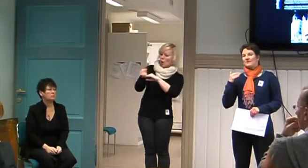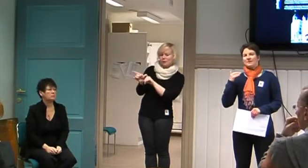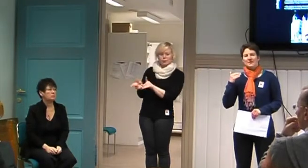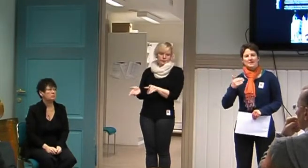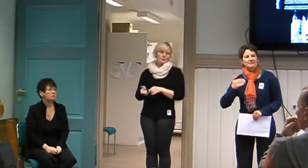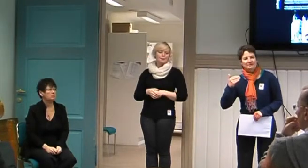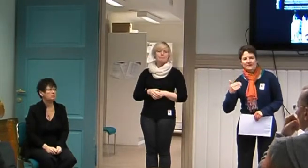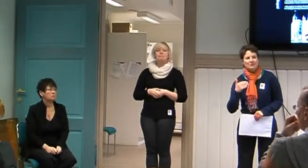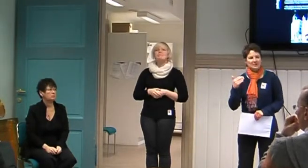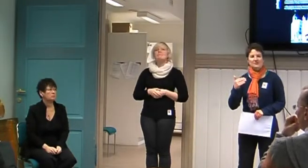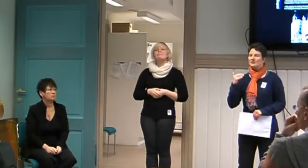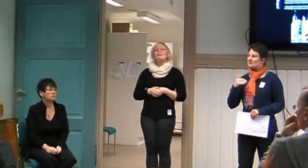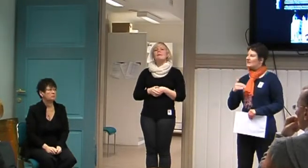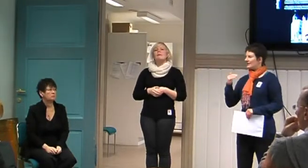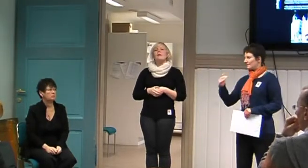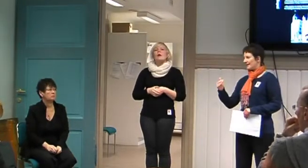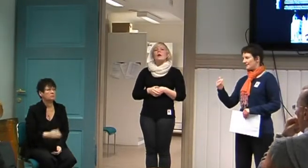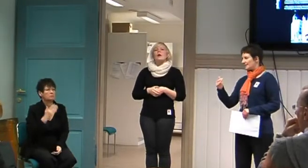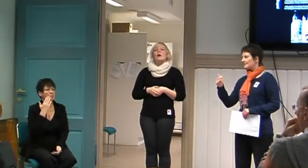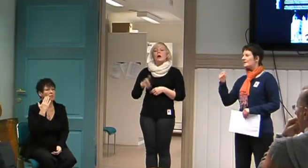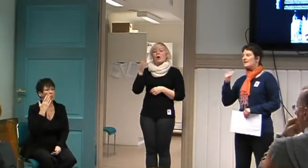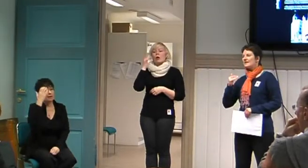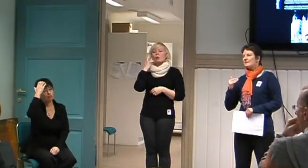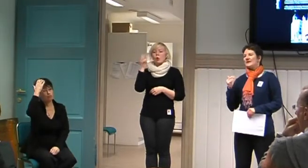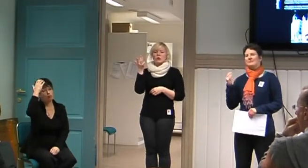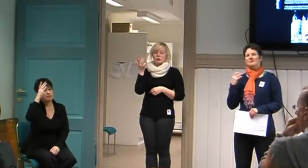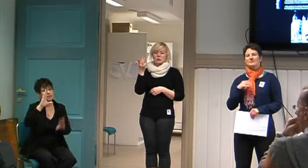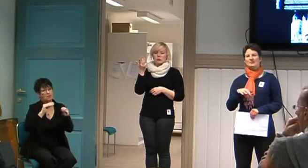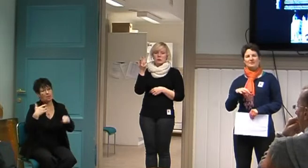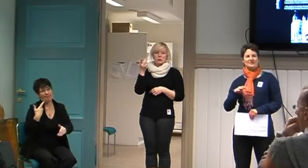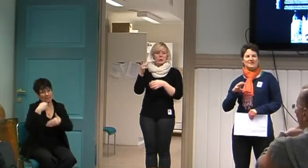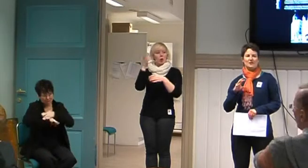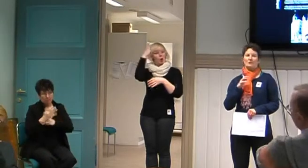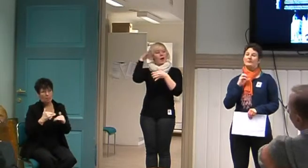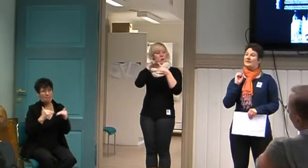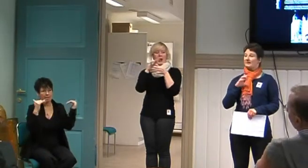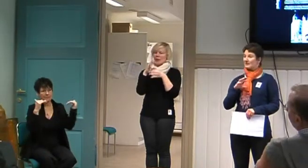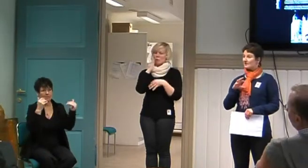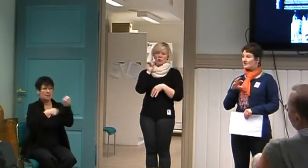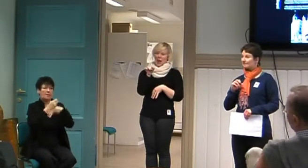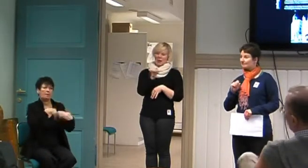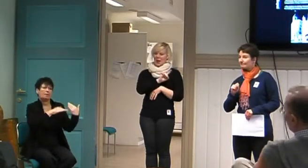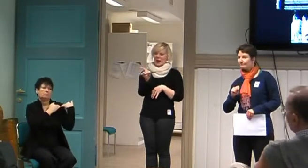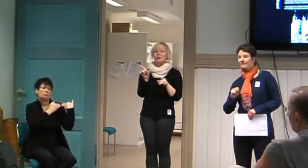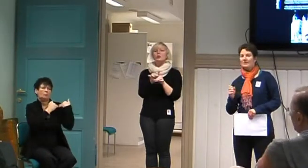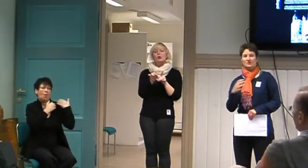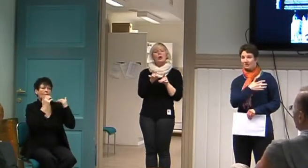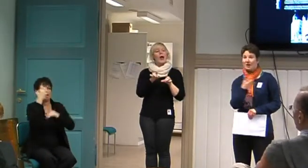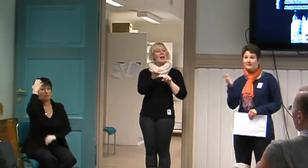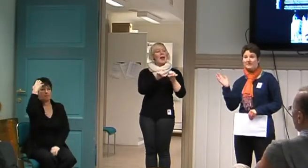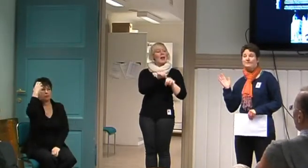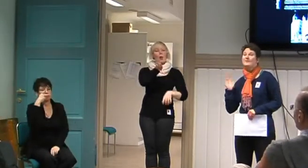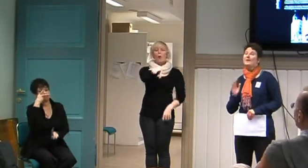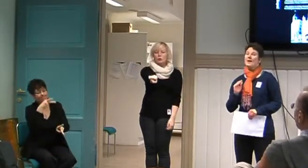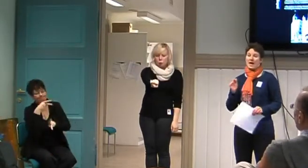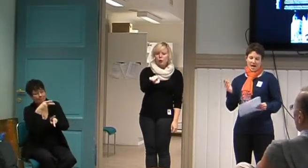After the king or queen stopped living in the palaces, they became the responsibility of government to look